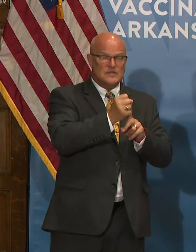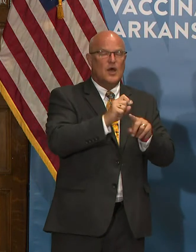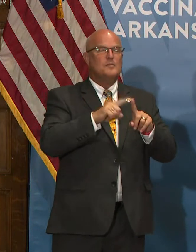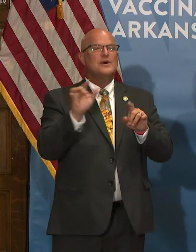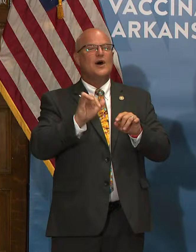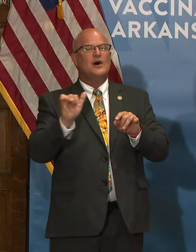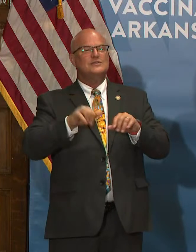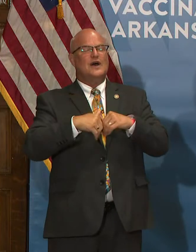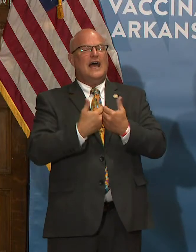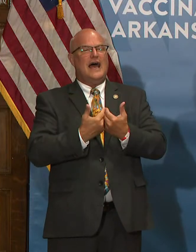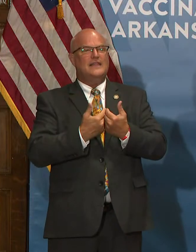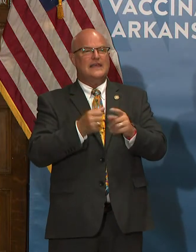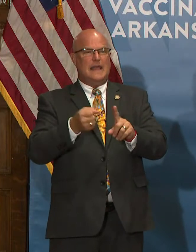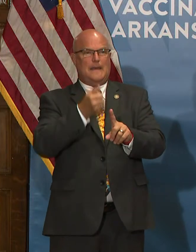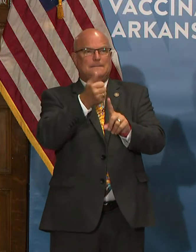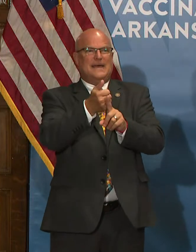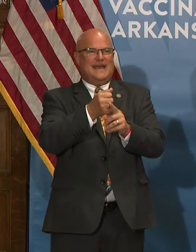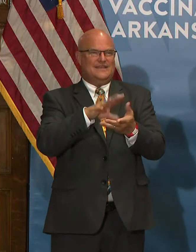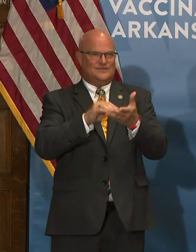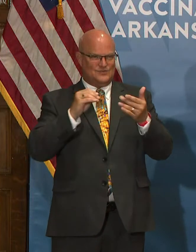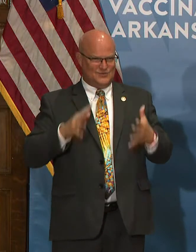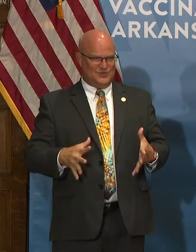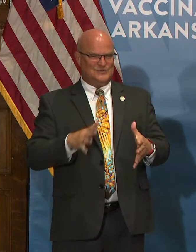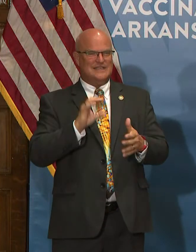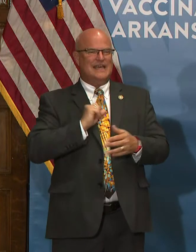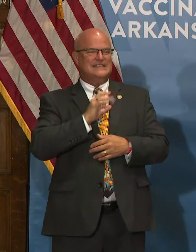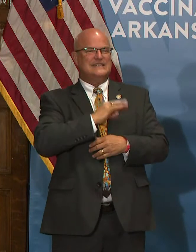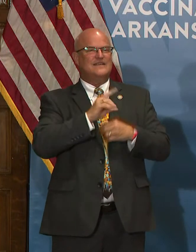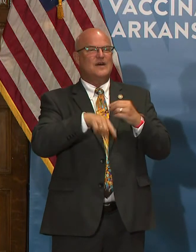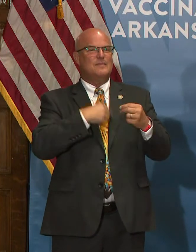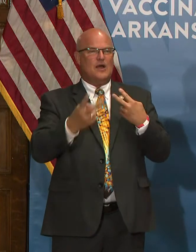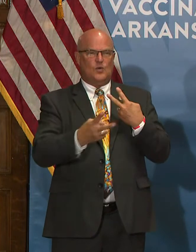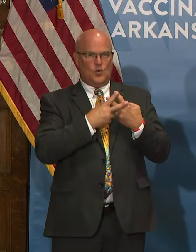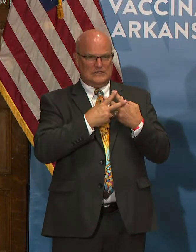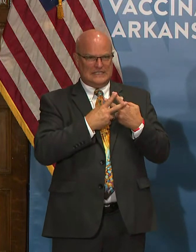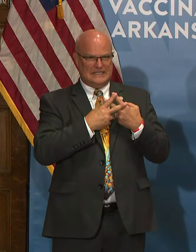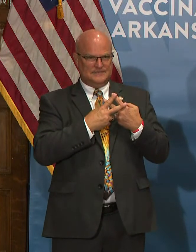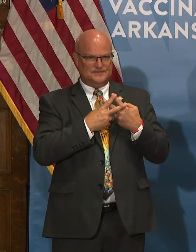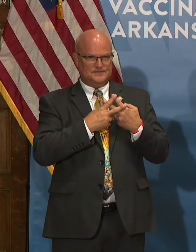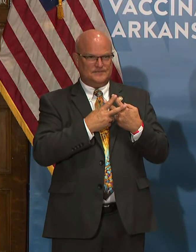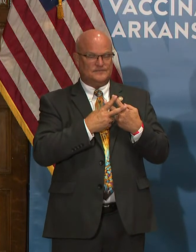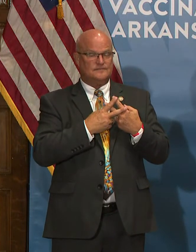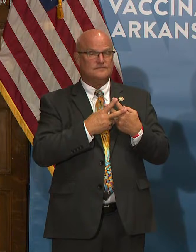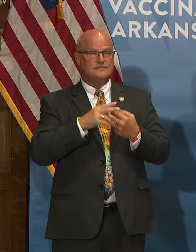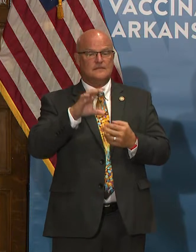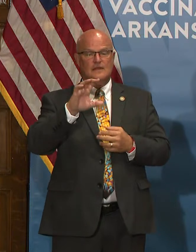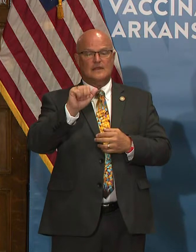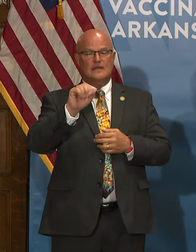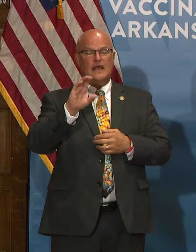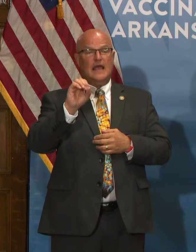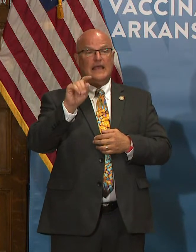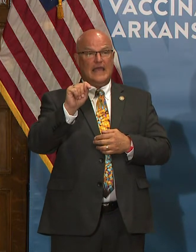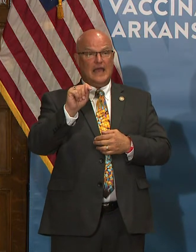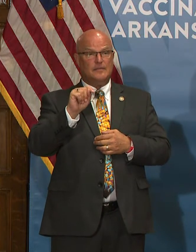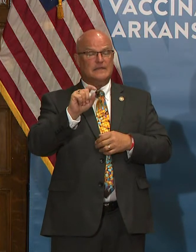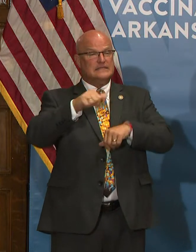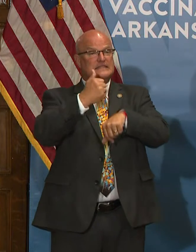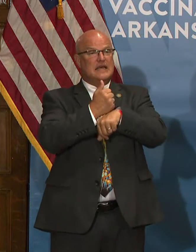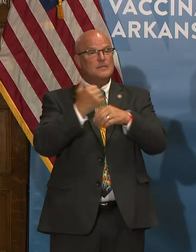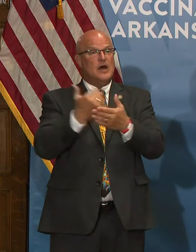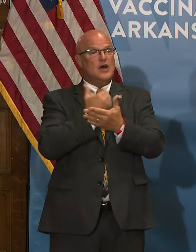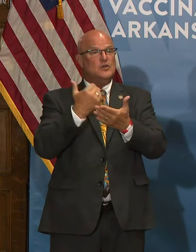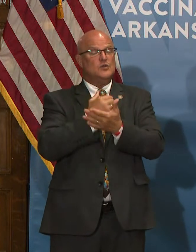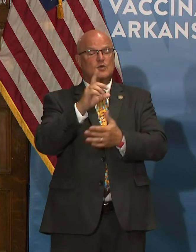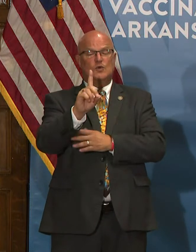but also how they impact students and staff regarding quarantines. The Cabot School District has created a new